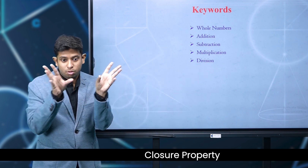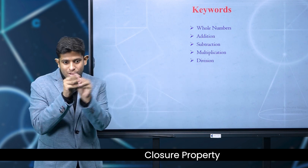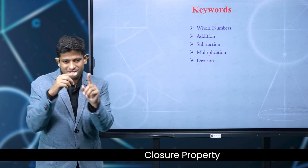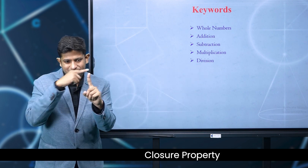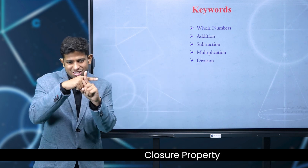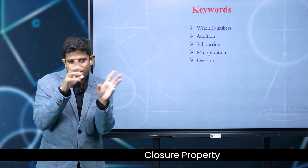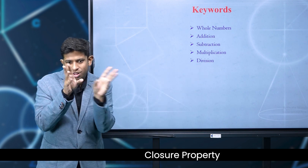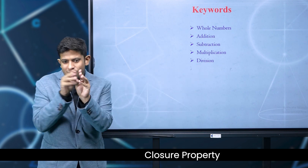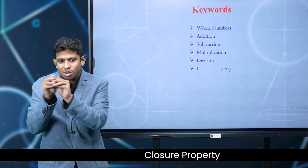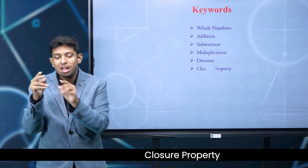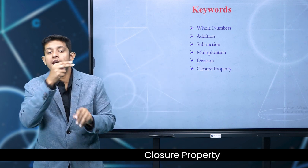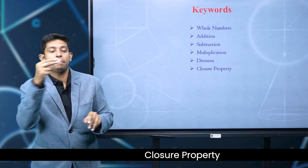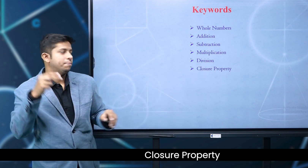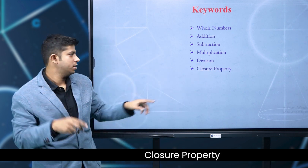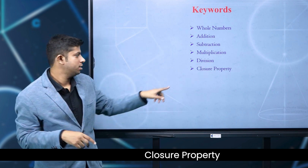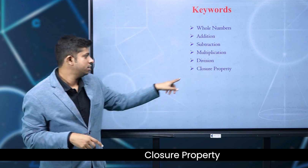closure property,